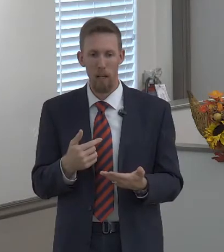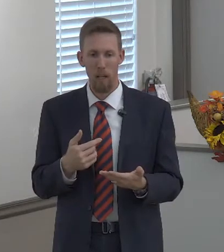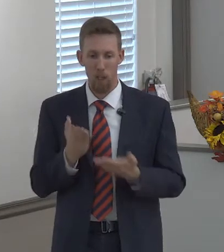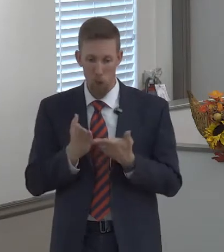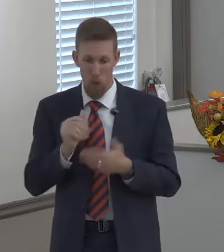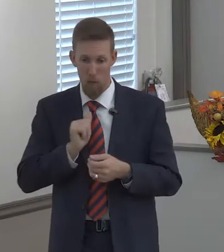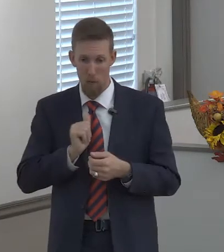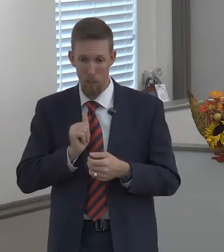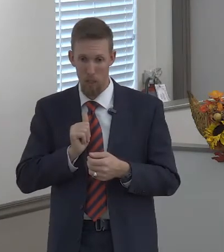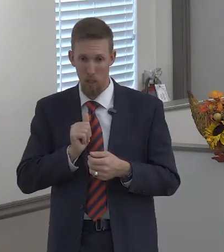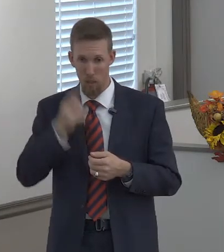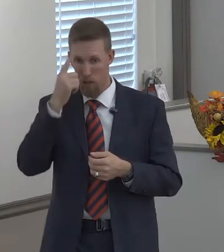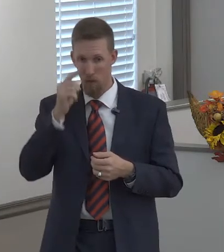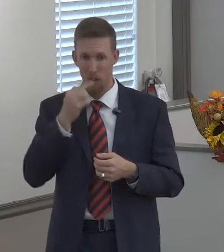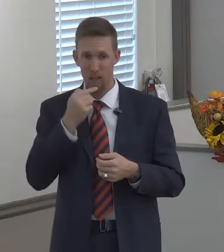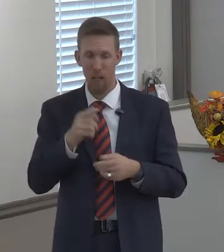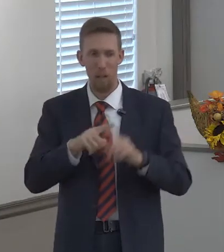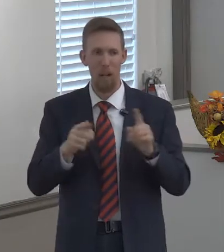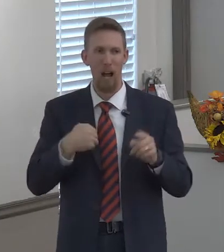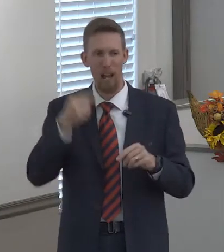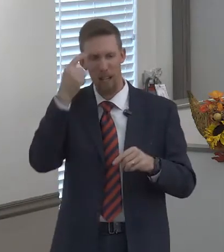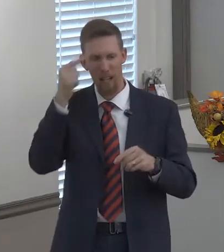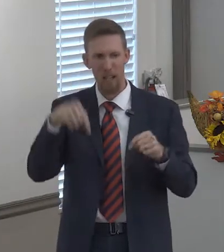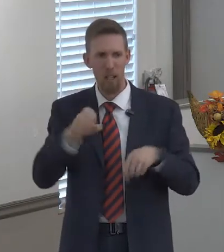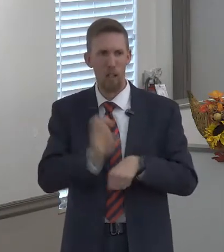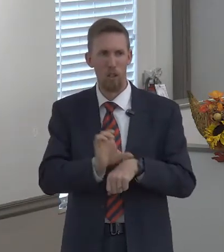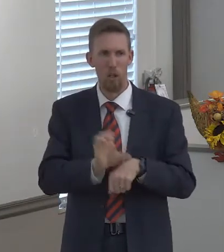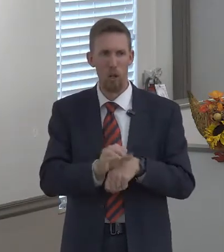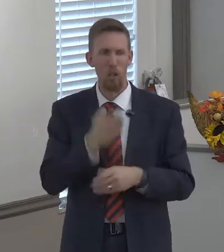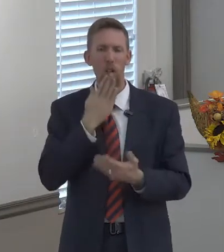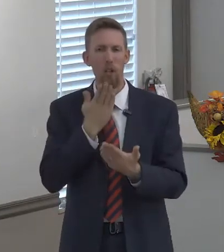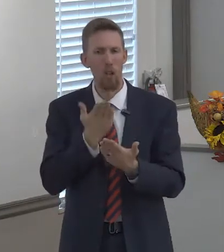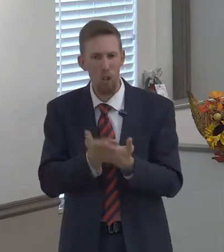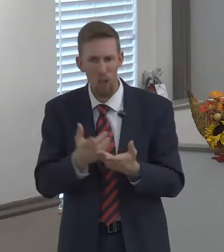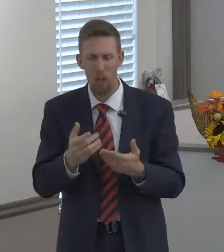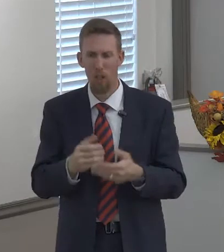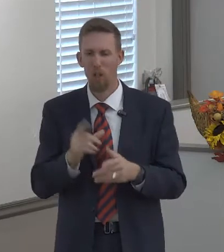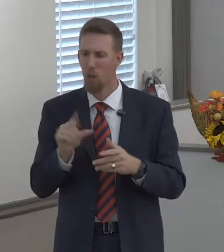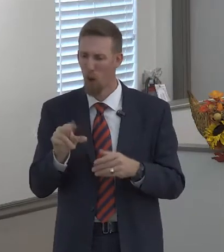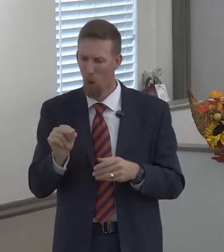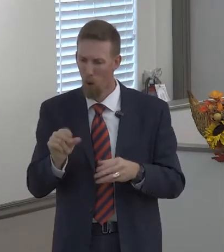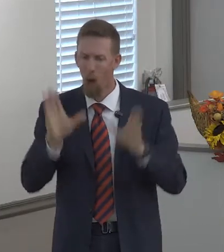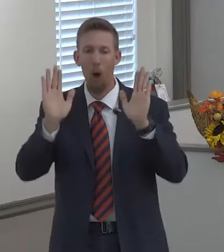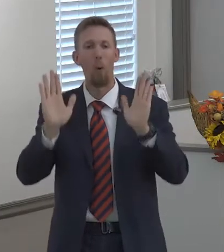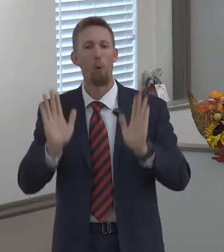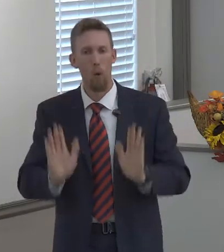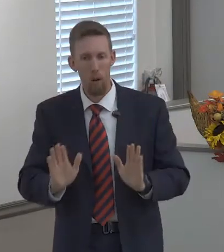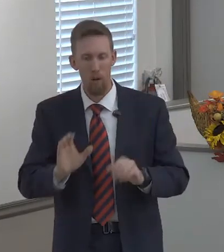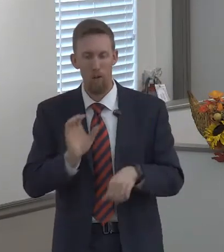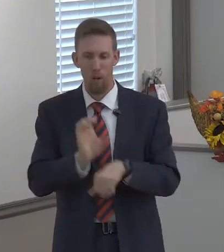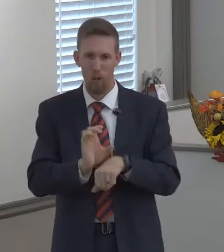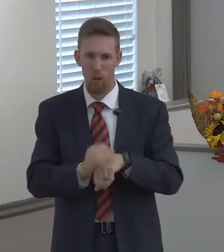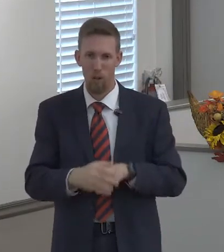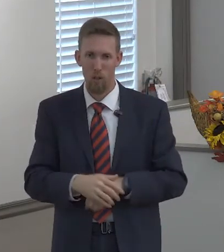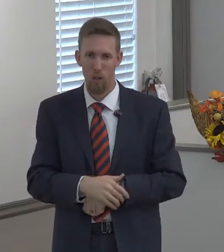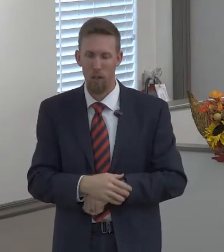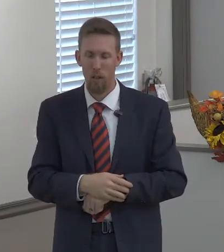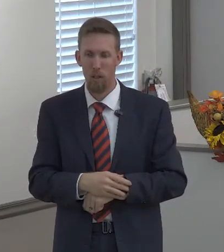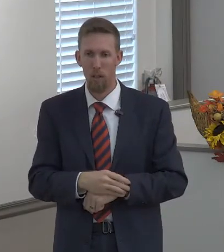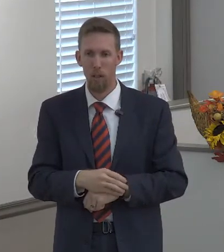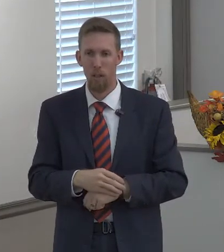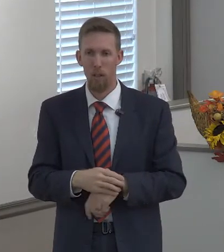millennial age. Our church family, more than a church, we're a family. Our church family covers the entire spectrum,